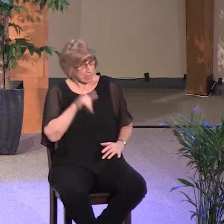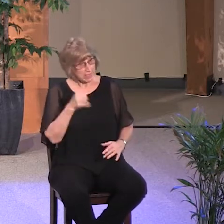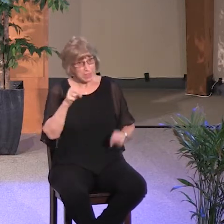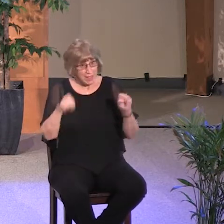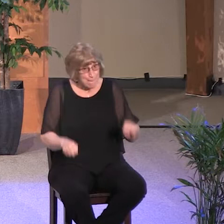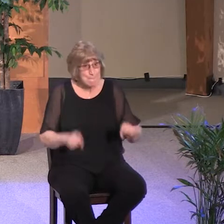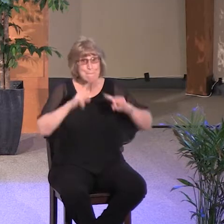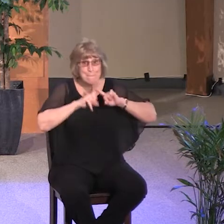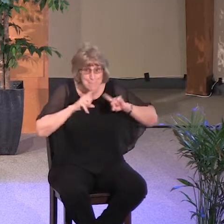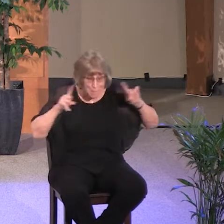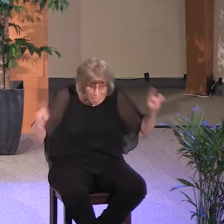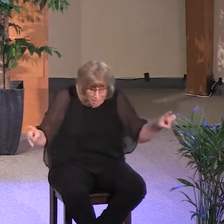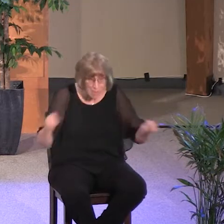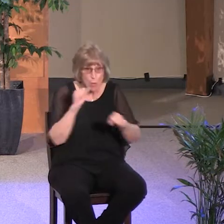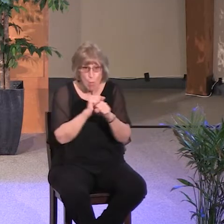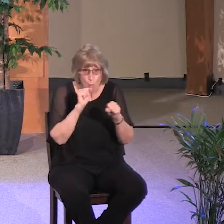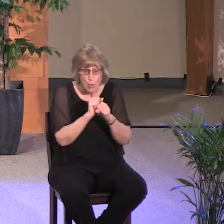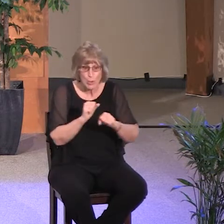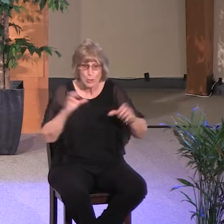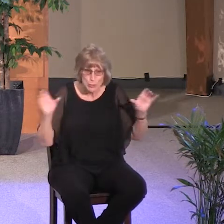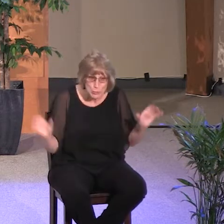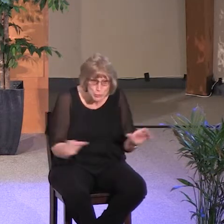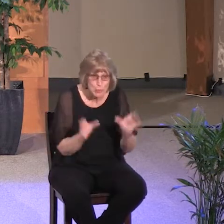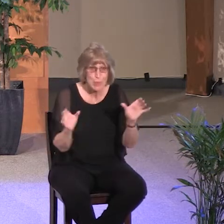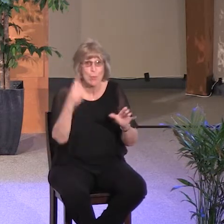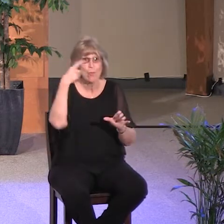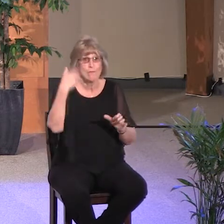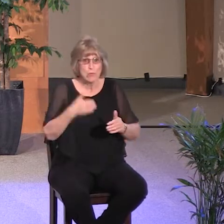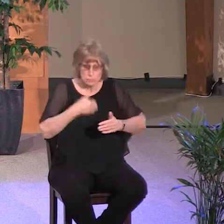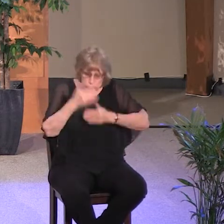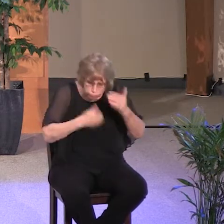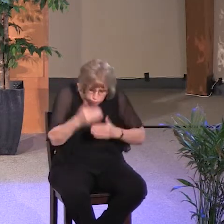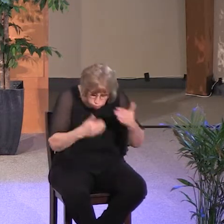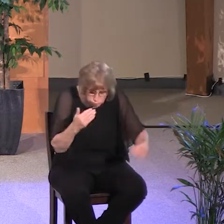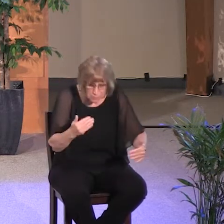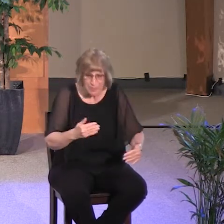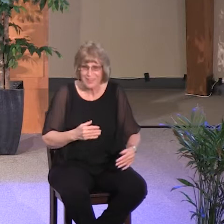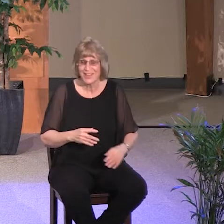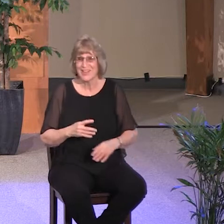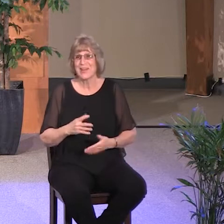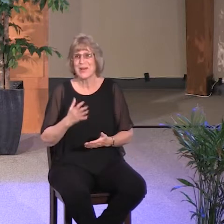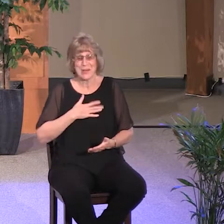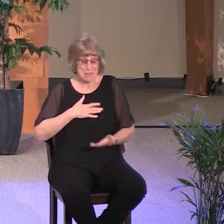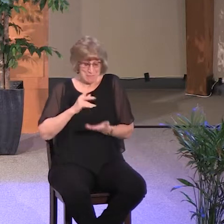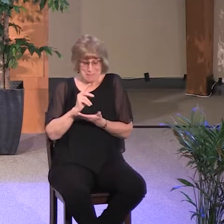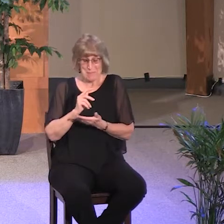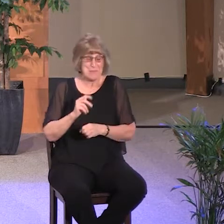But then we do our work to move beyond it. So my therapist on speed dial lately,